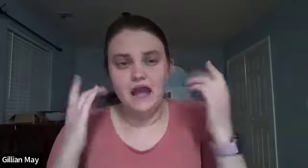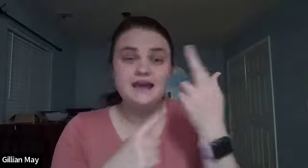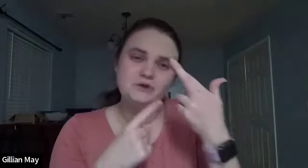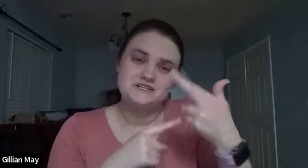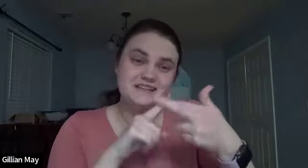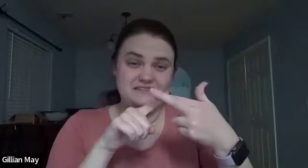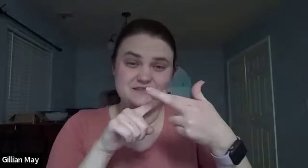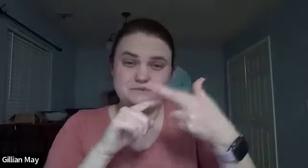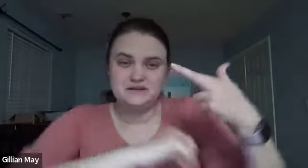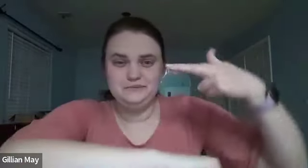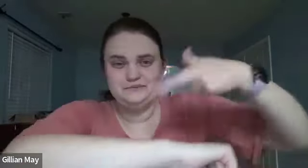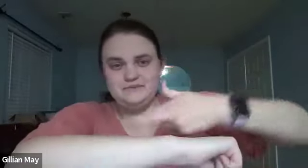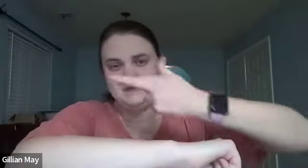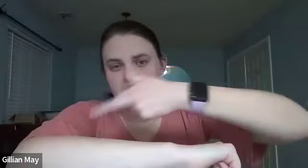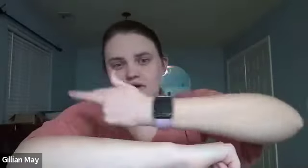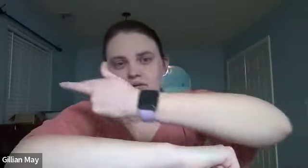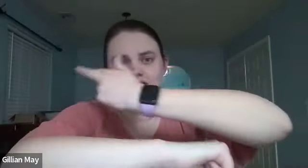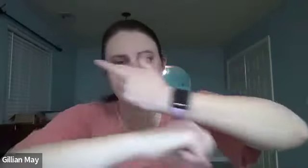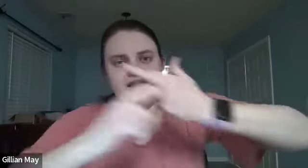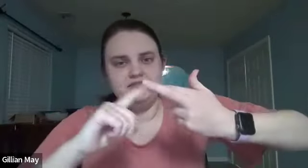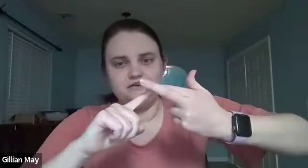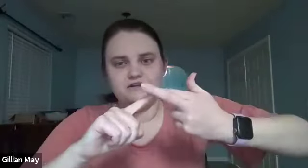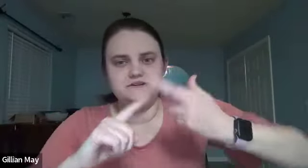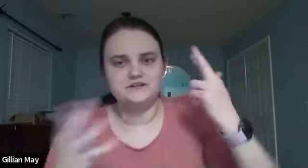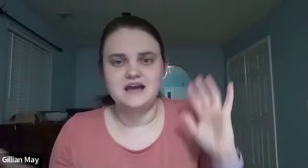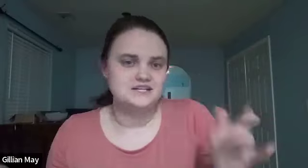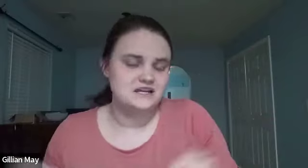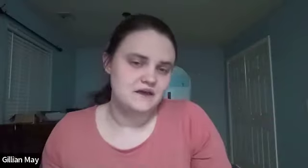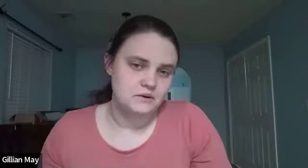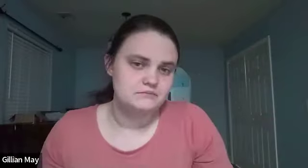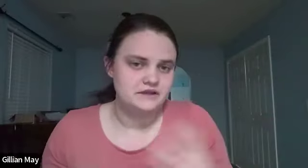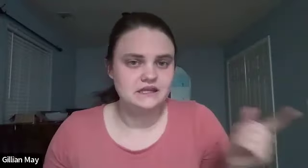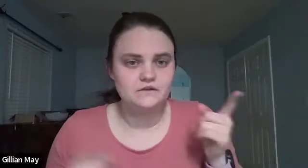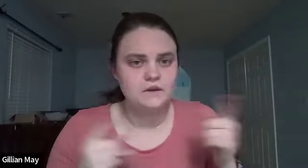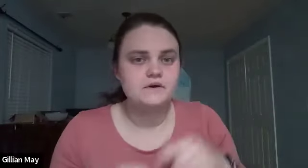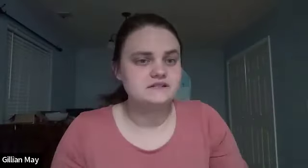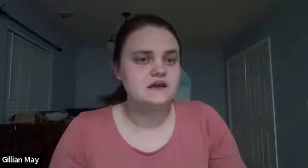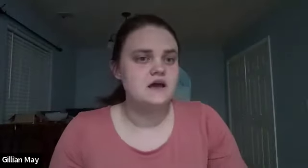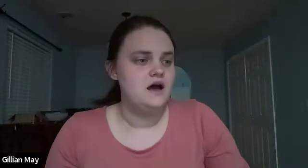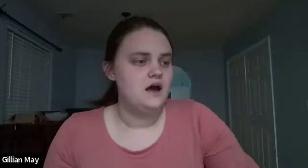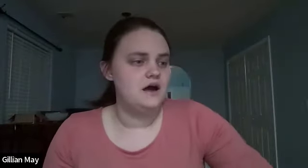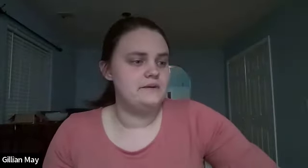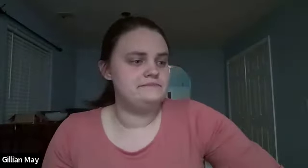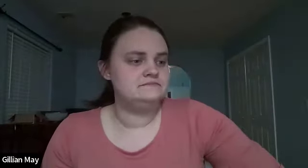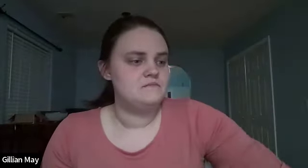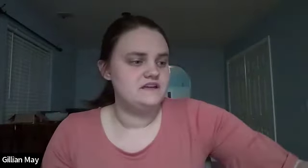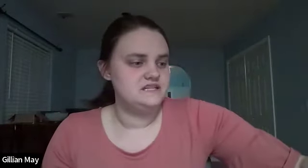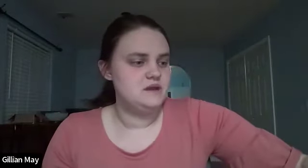I personally like this one better. I don't know why. I think the cross fingers, I just like that one, but either way works. That did make me